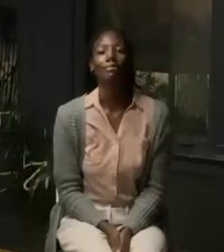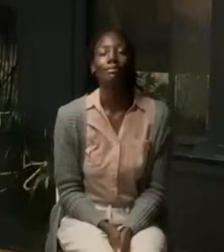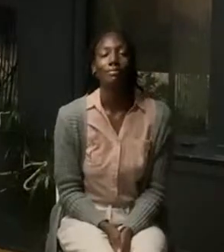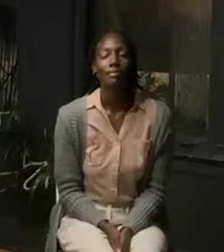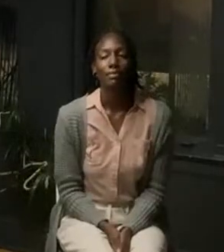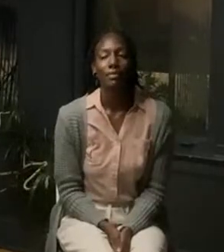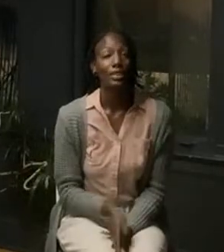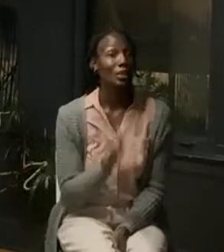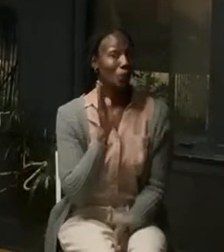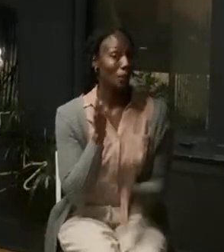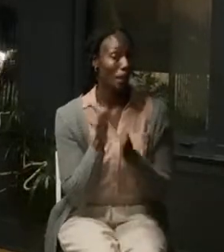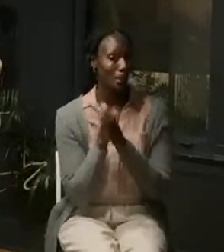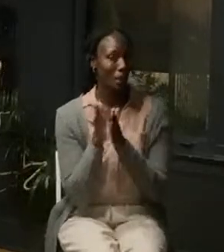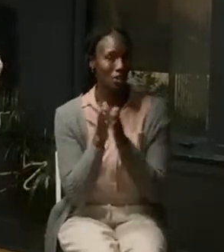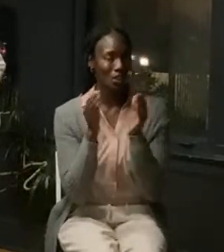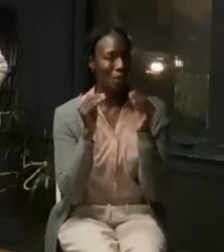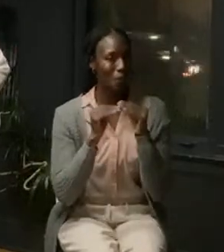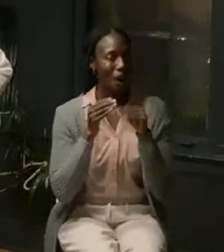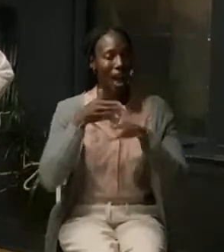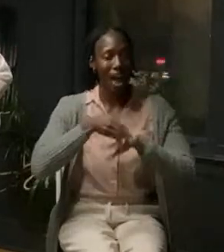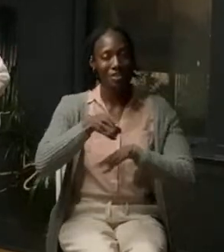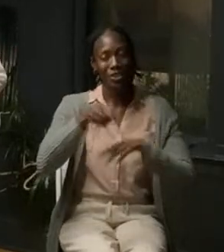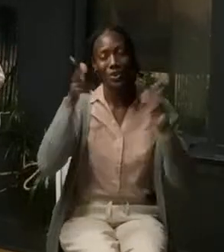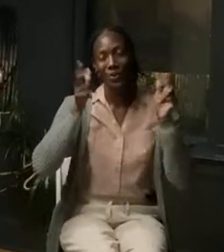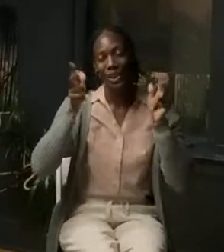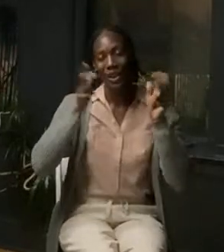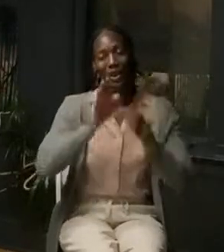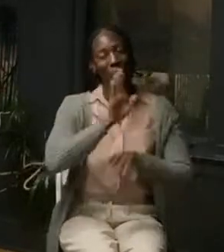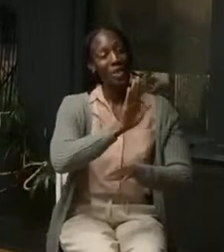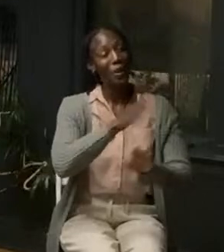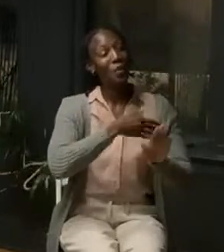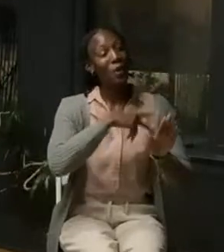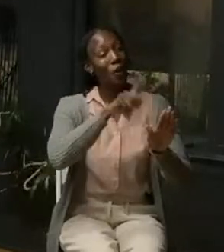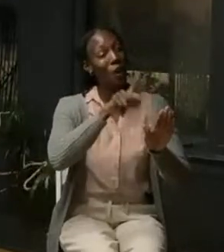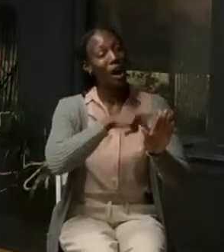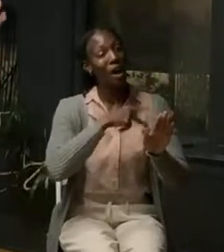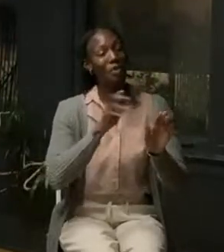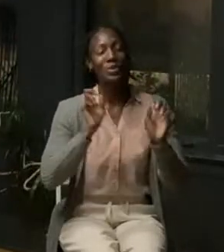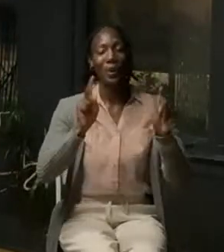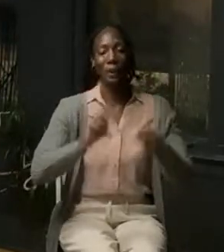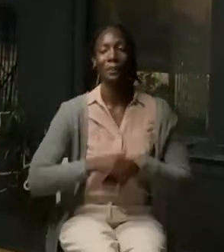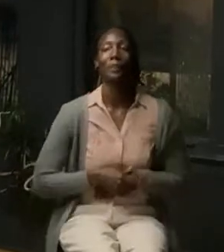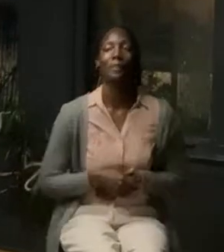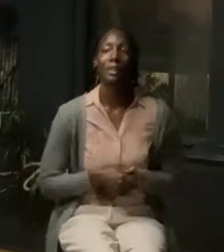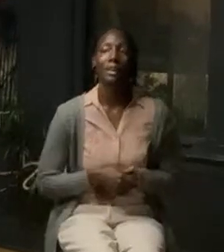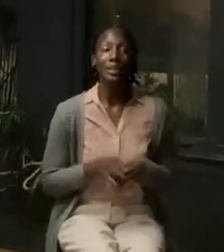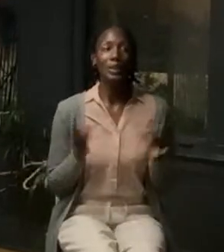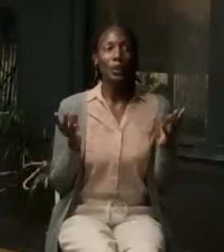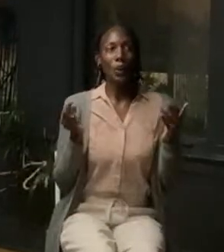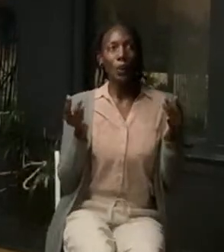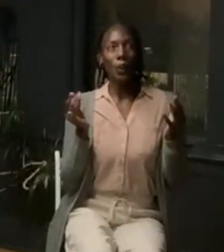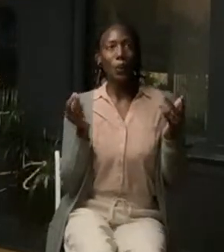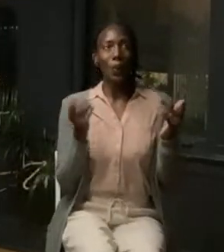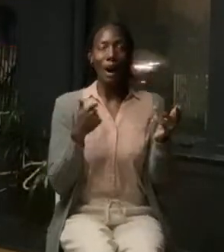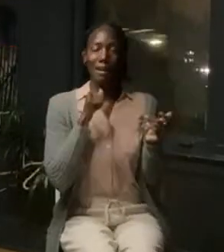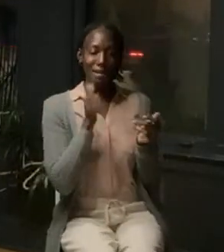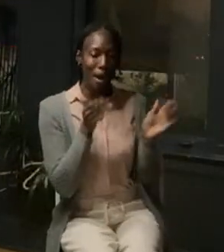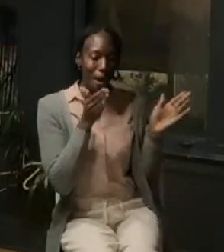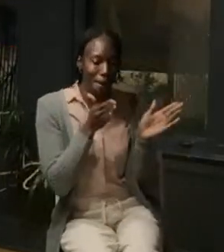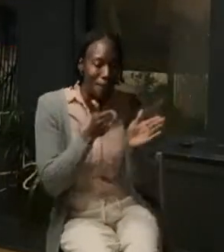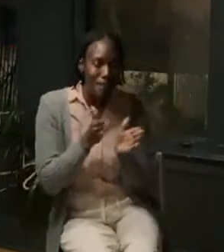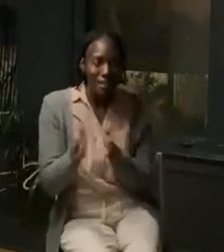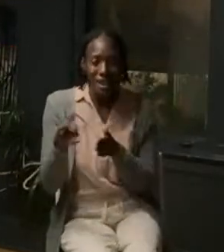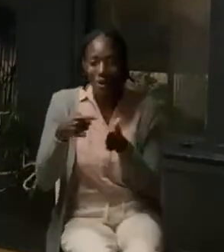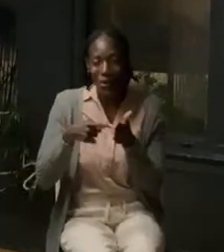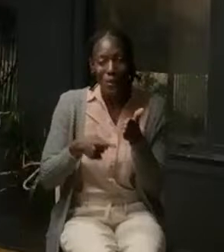And we'll be applauding so much more as we hear their poems. Okay. What to say? Oh, what to say. I didn't plan what to say